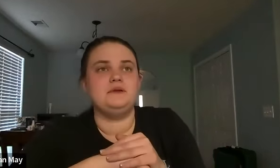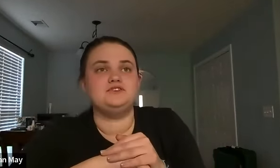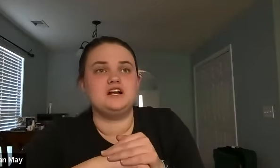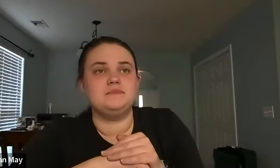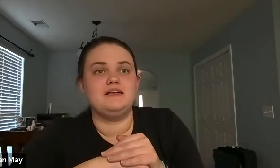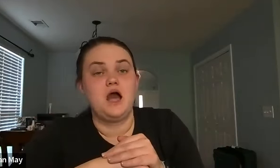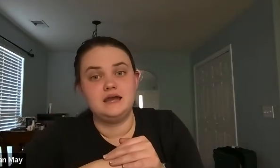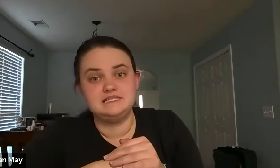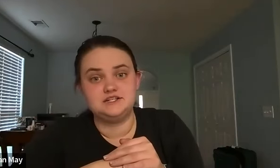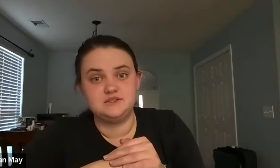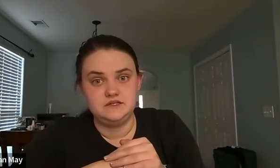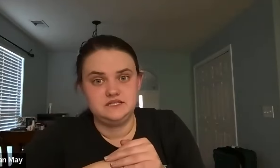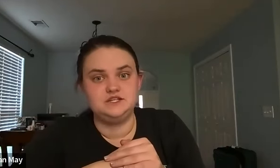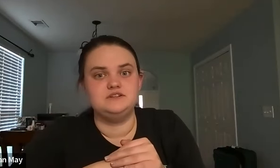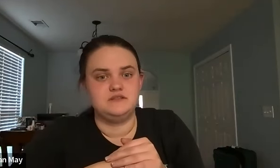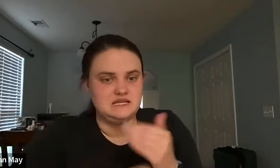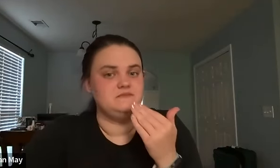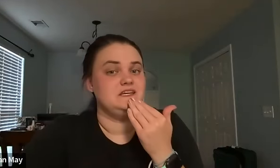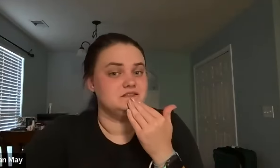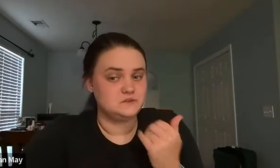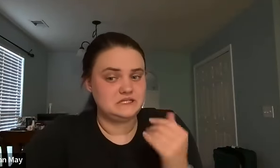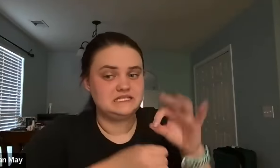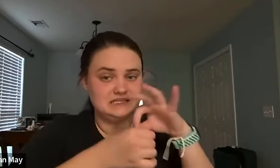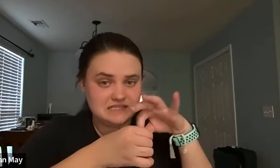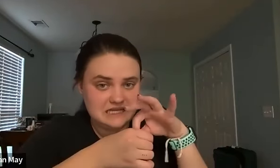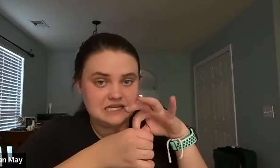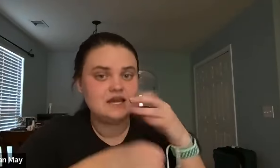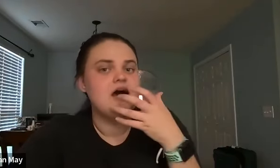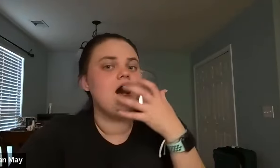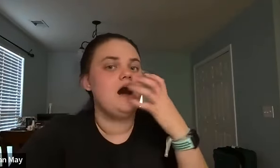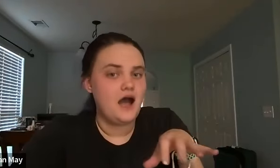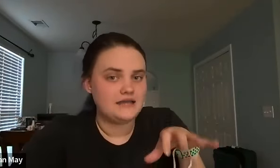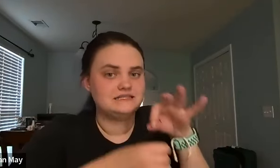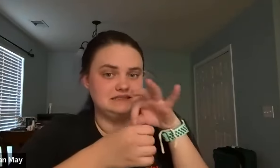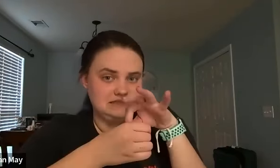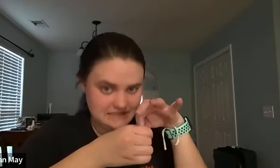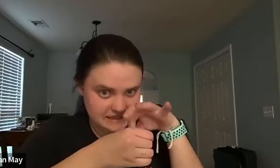you're talking about like a hot tea or sweet tea, you do that same thing. Sweet tea, hot tea.